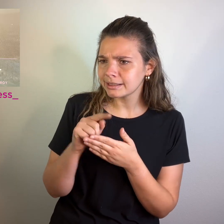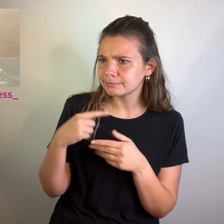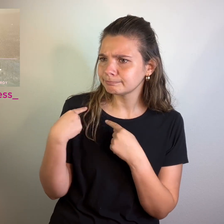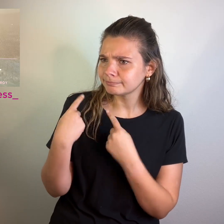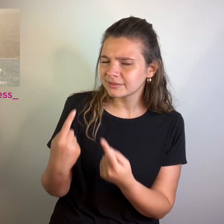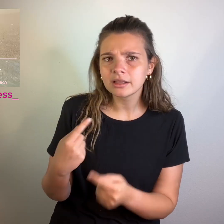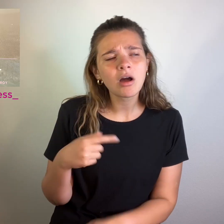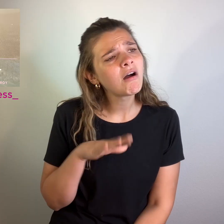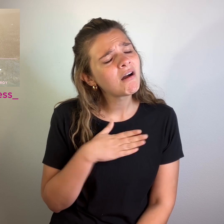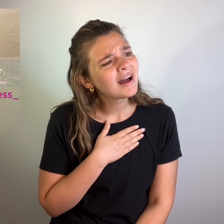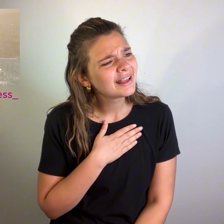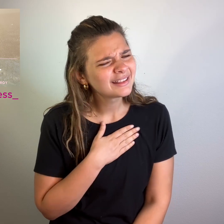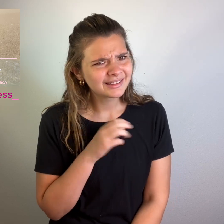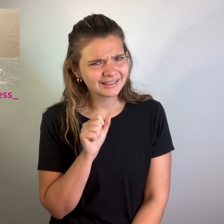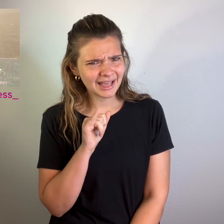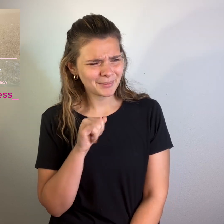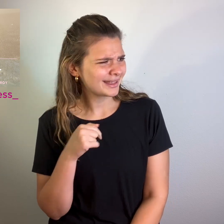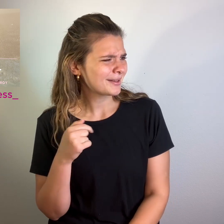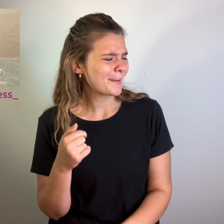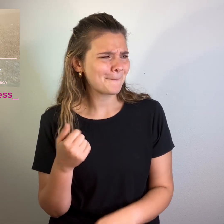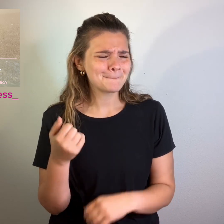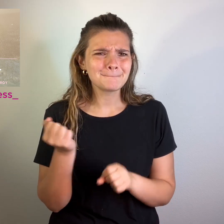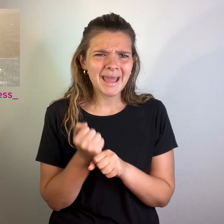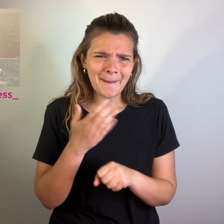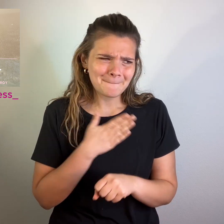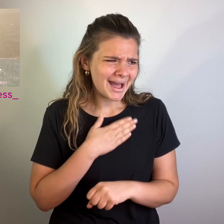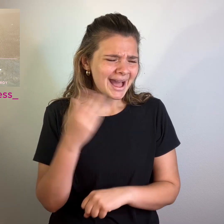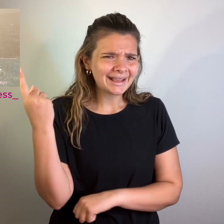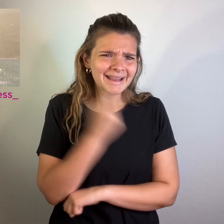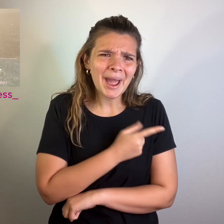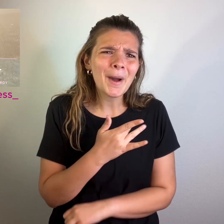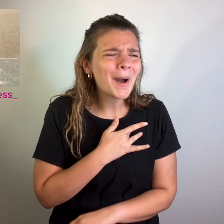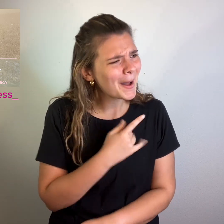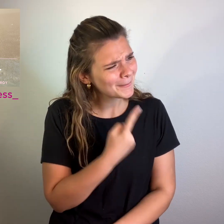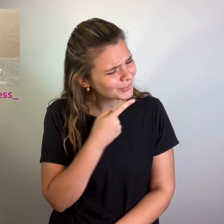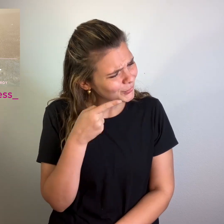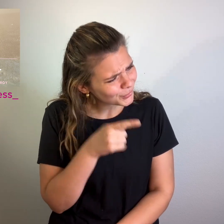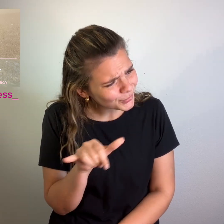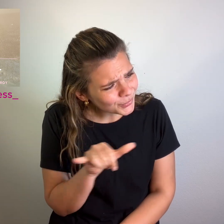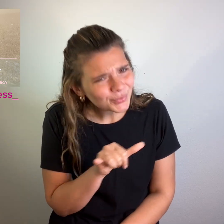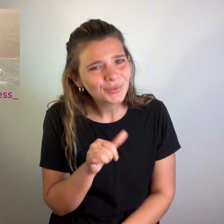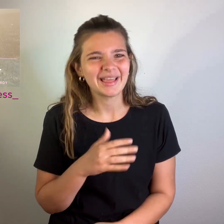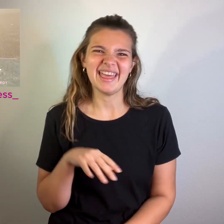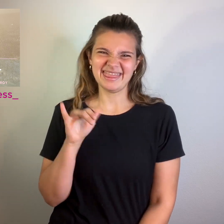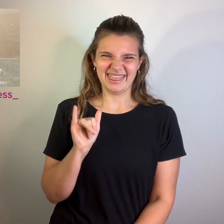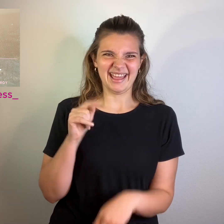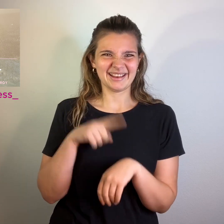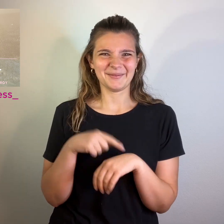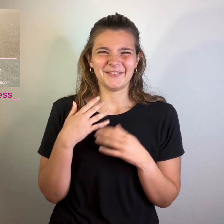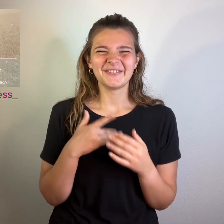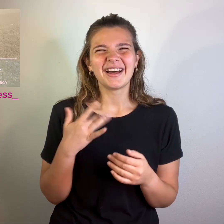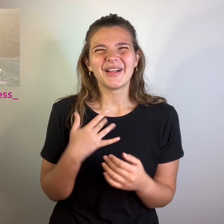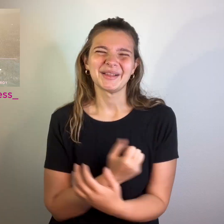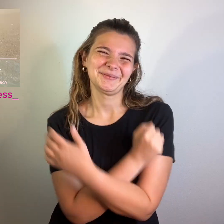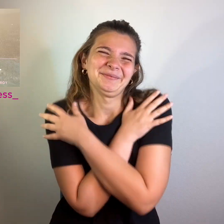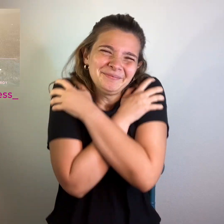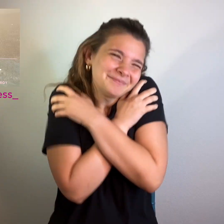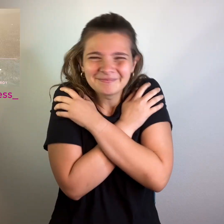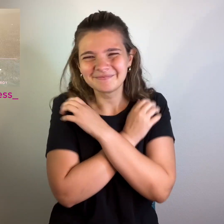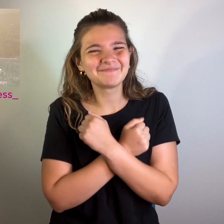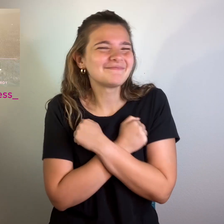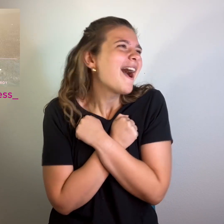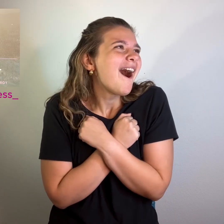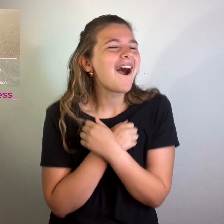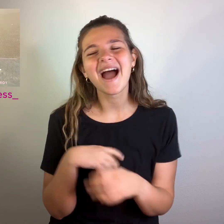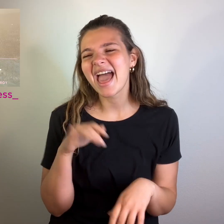this literally made my entire day. I miss you so much too. And it was just a moment. I gave myself a big hug, and it literally